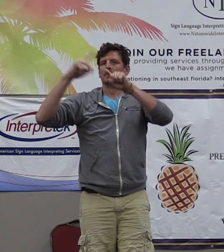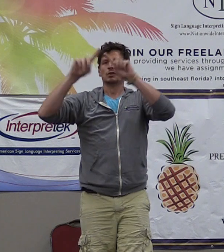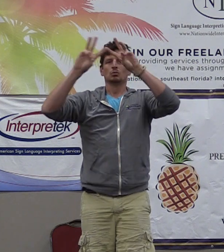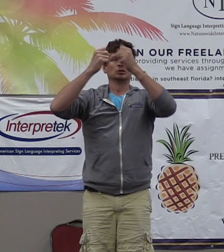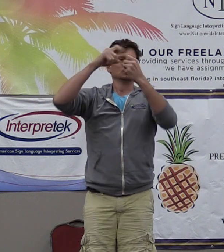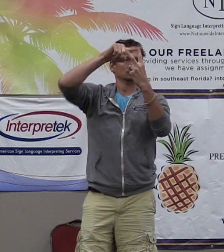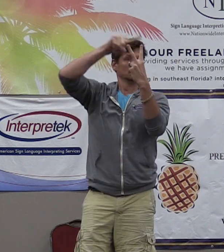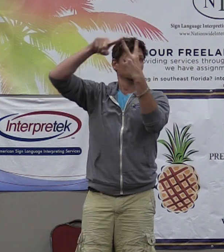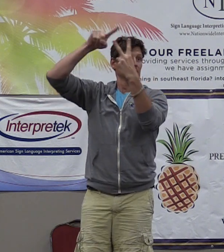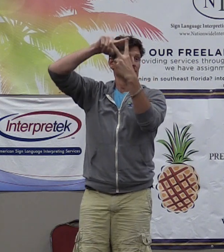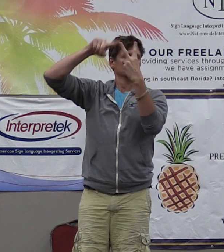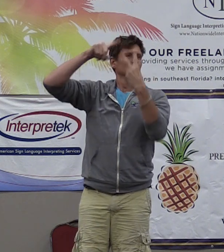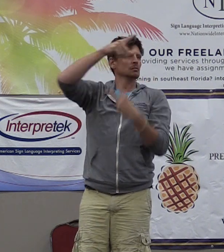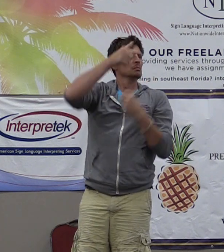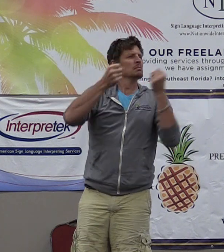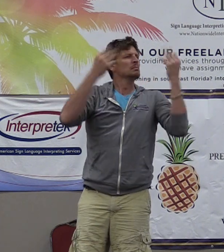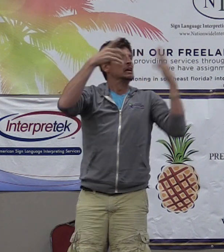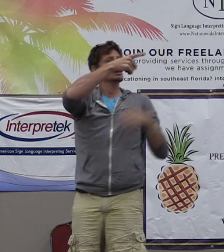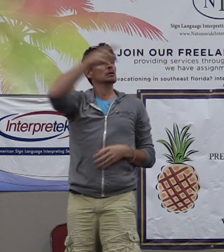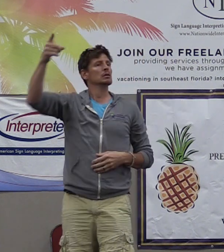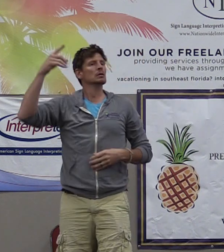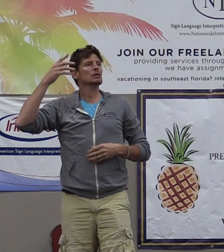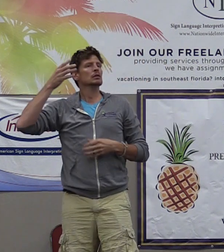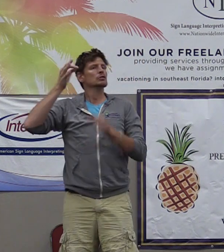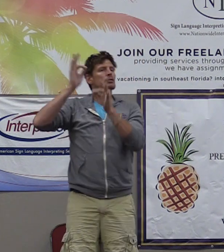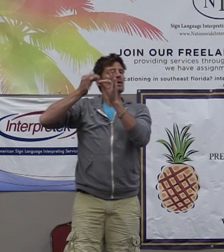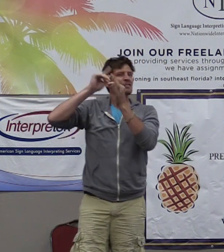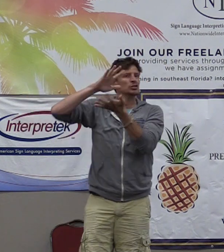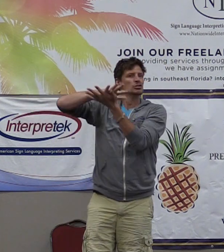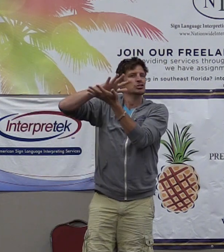Anyway, so I have 2 different workshops.